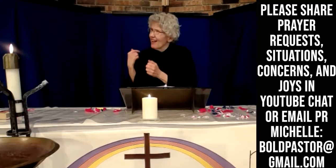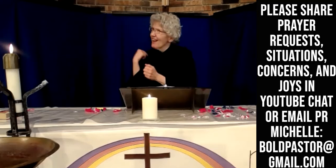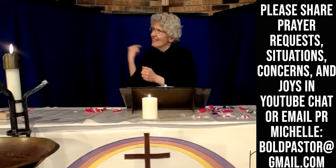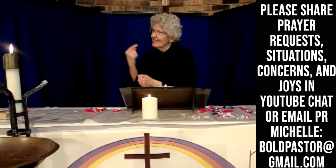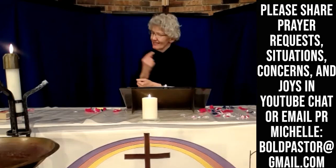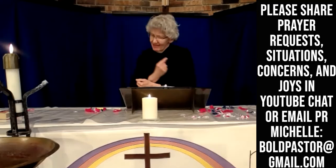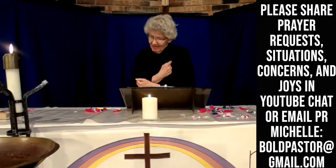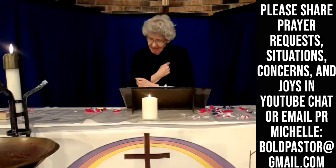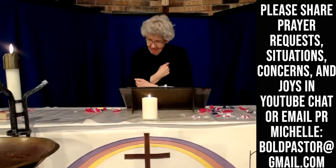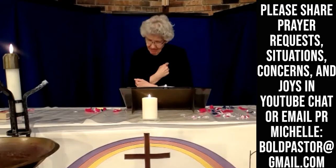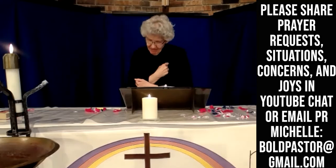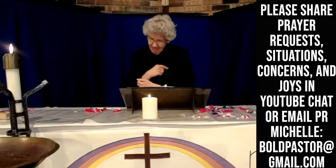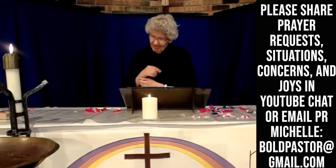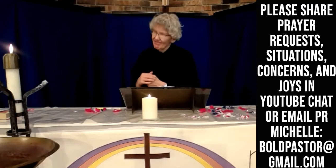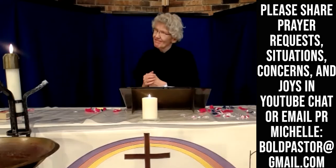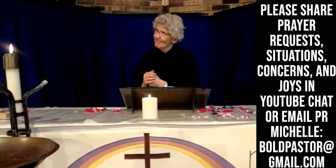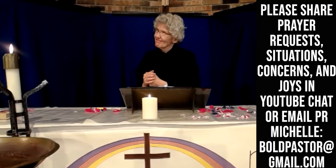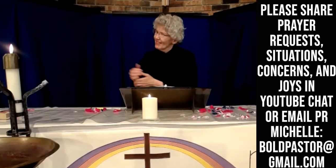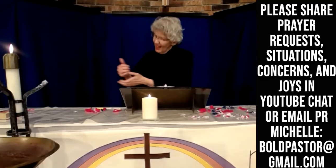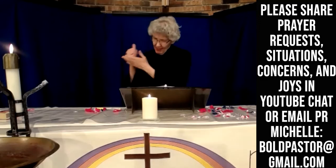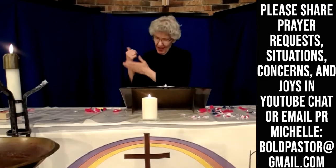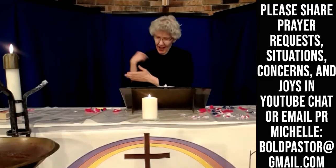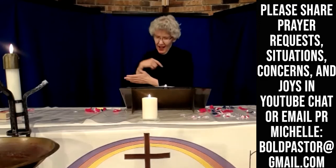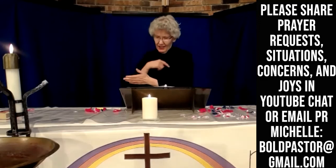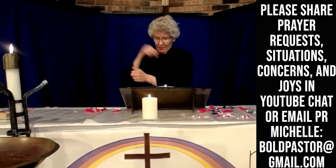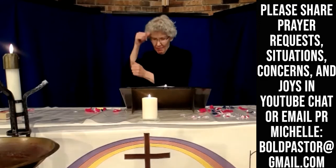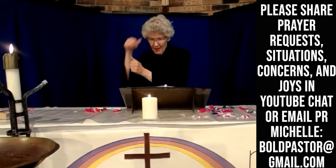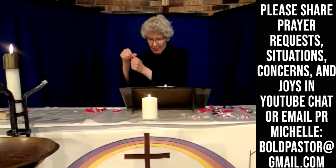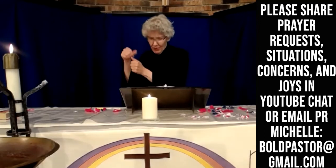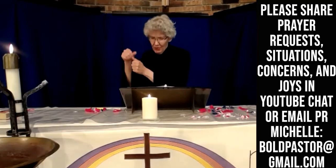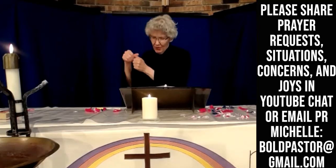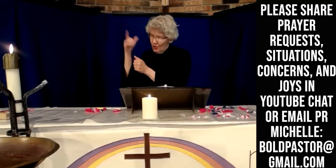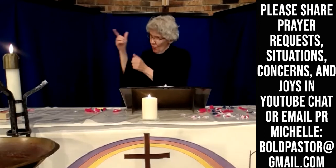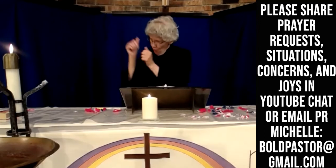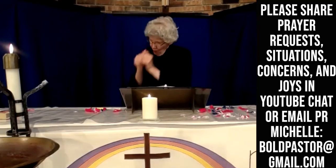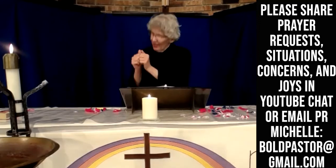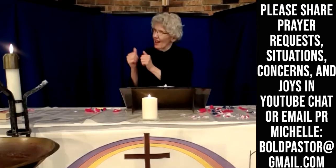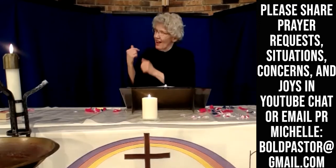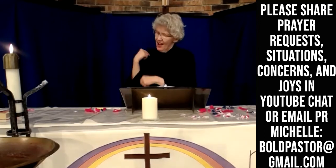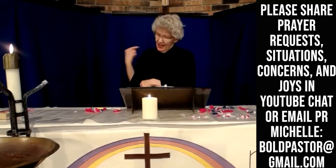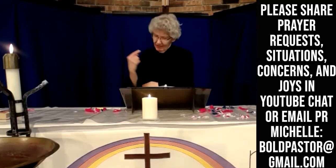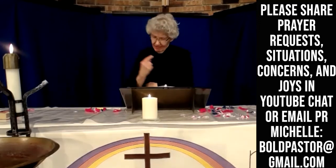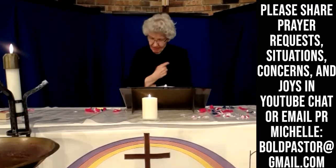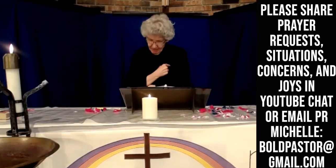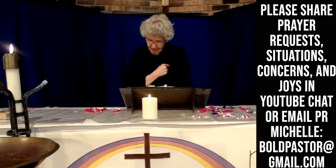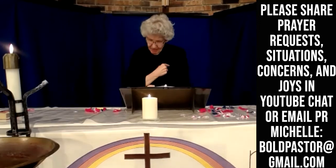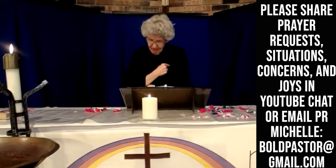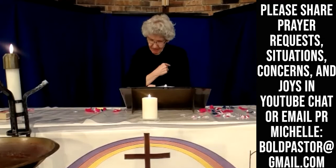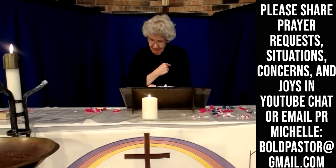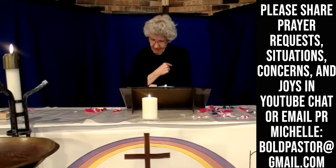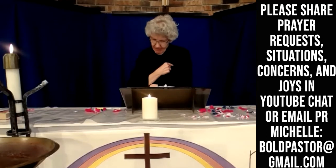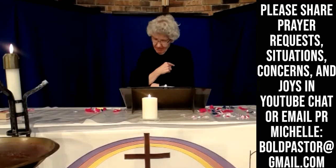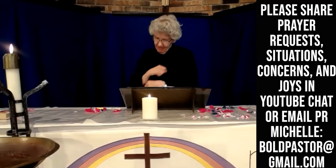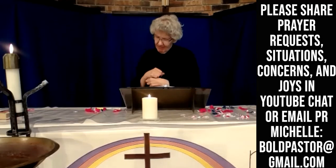presence with us. Help us remember that you are with